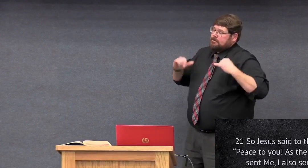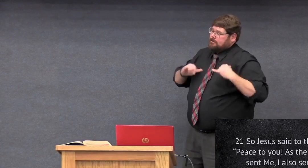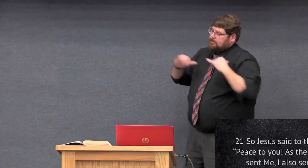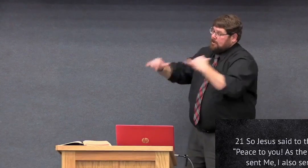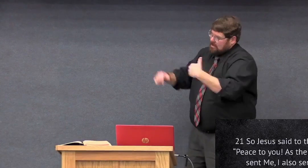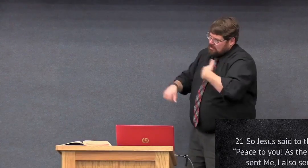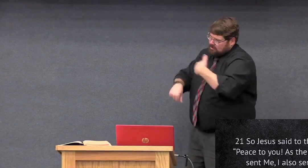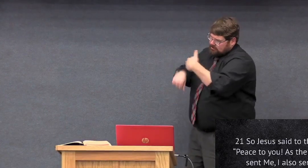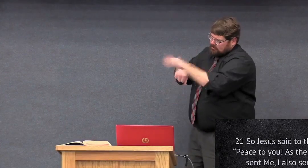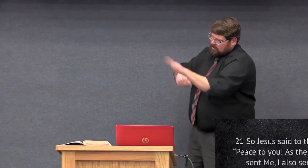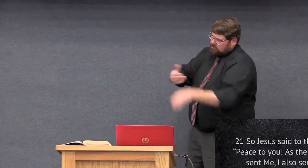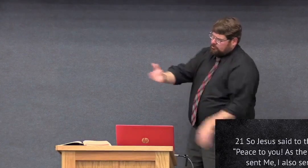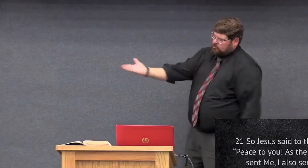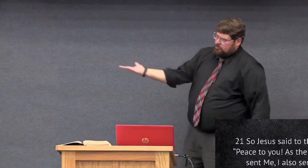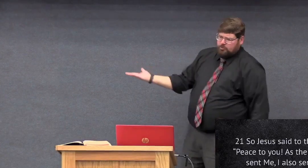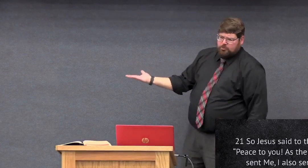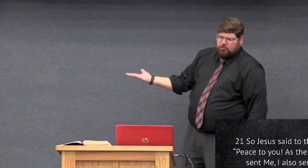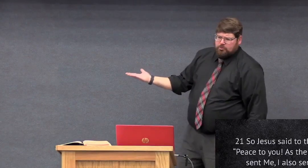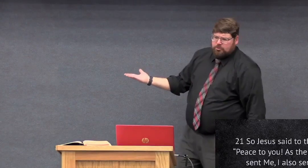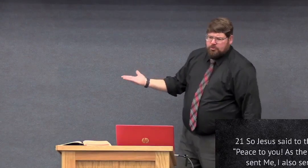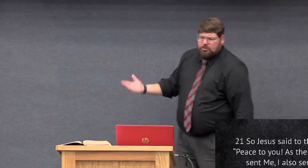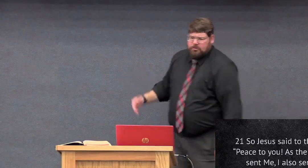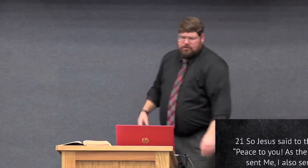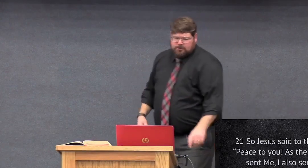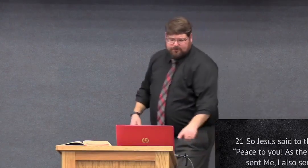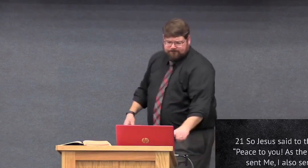the Father has sent me, I also send you."